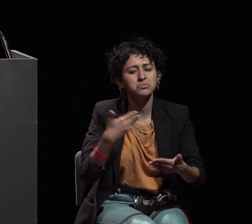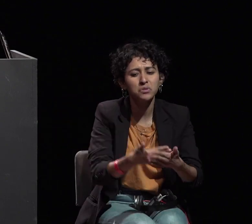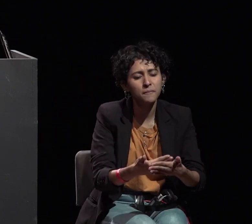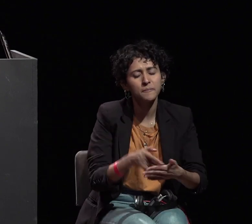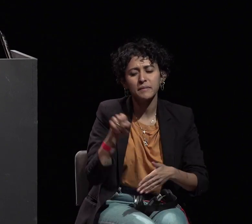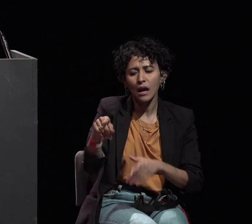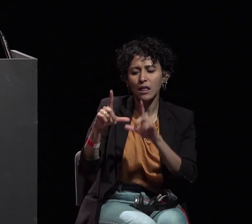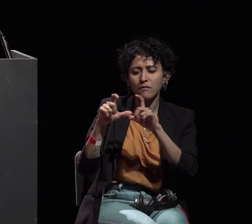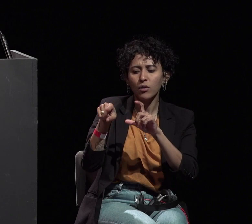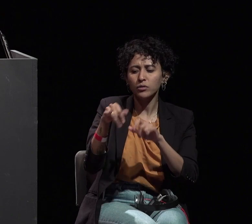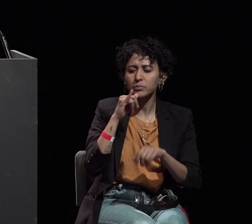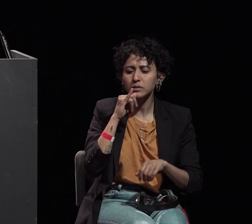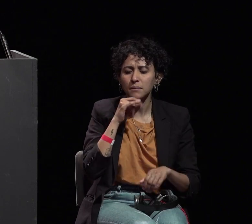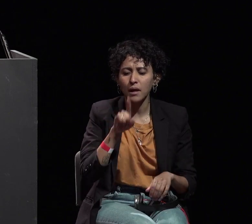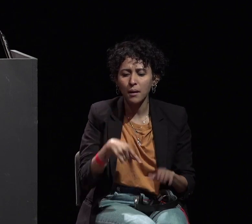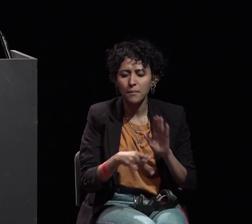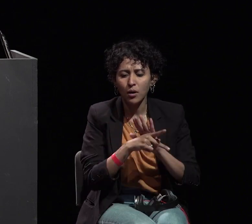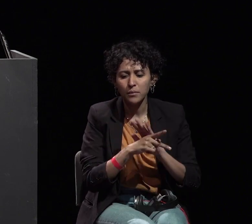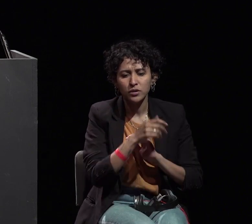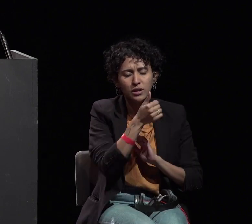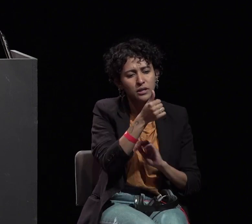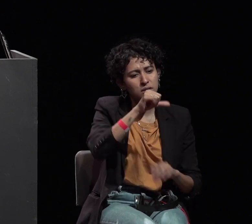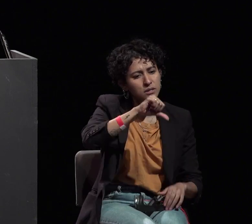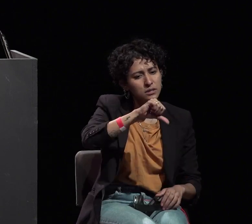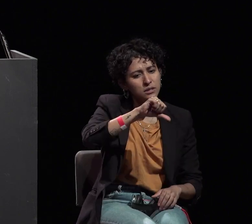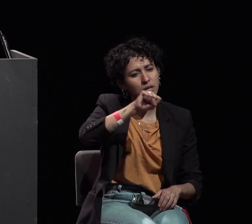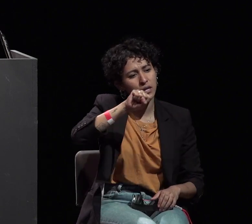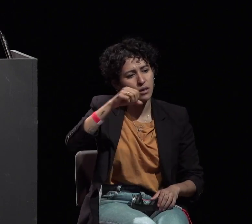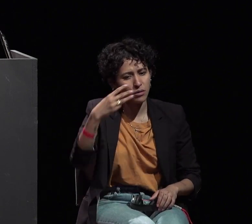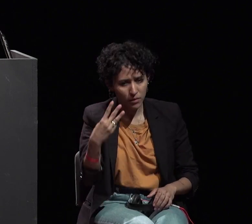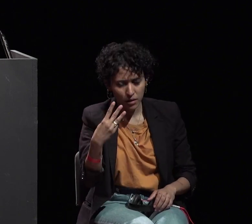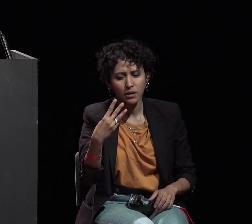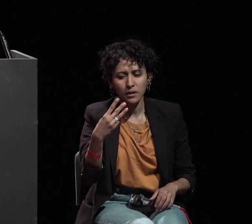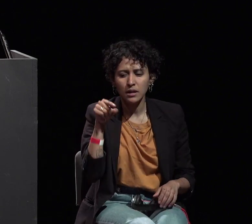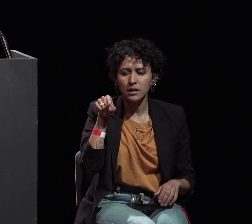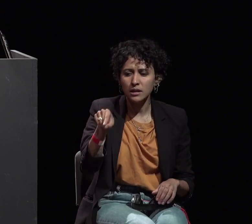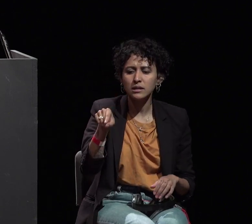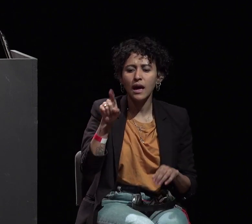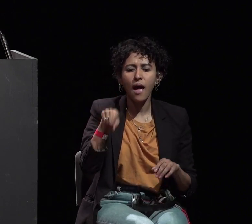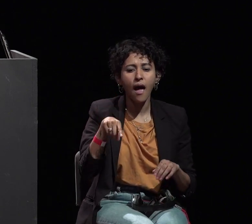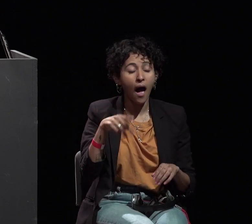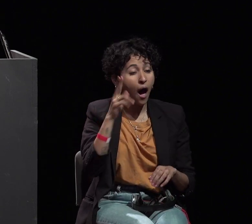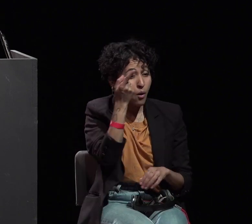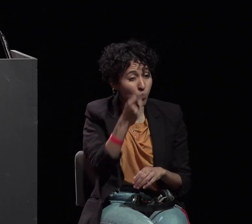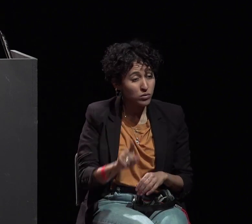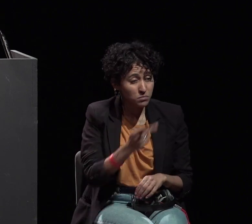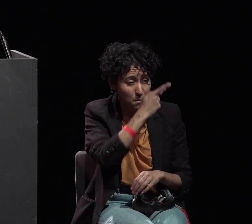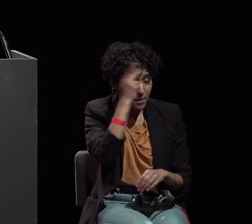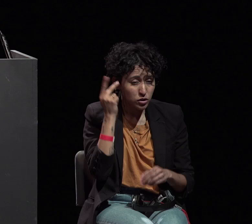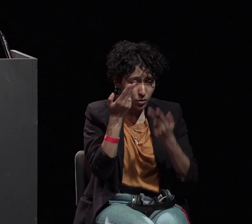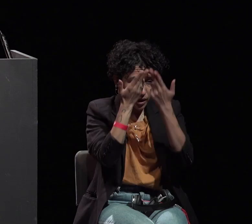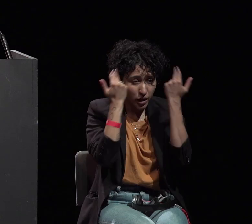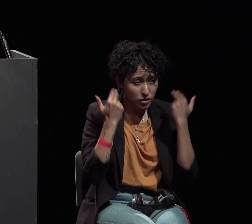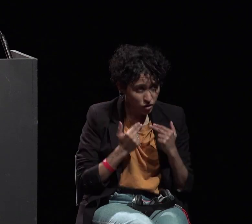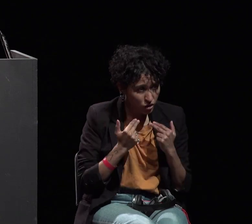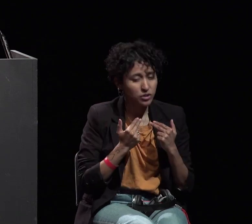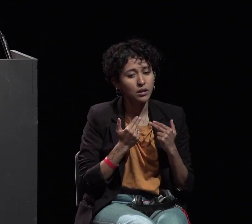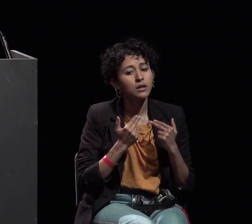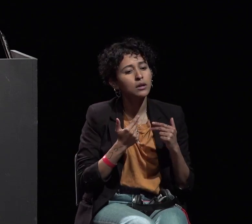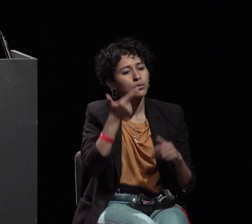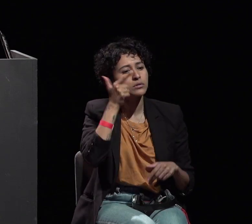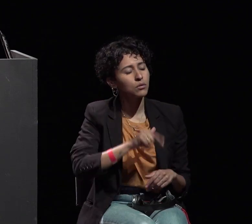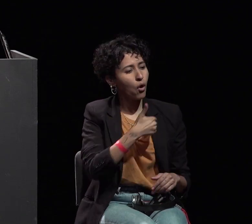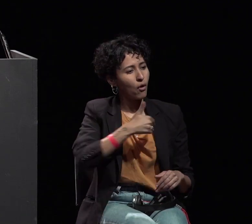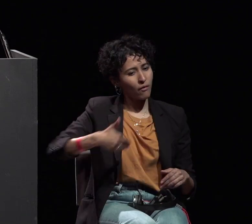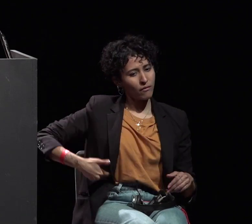in 1893 and claimed to depict the last monarch of Hawaii, the last indigenous person to govern the archipelago, Queen